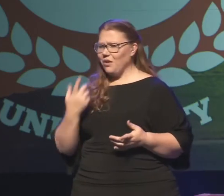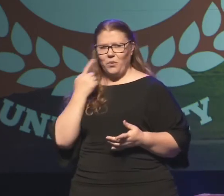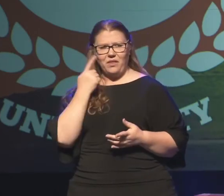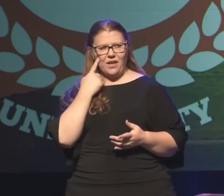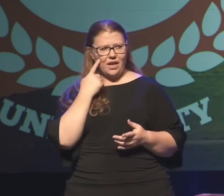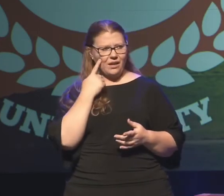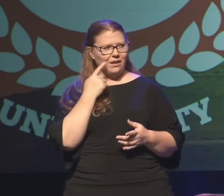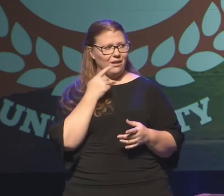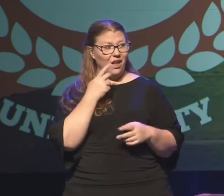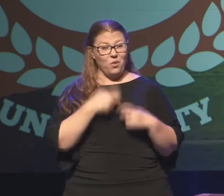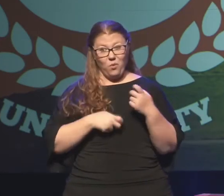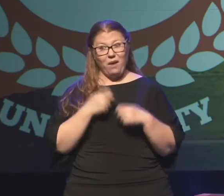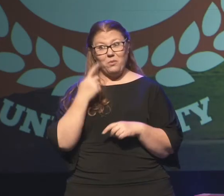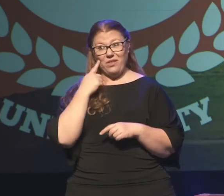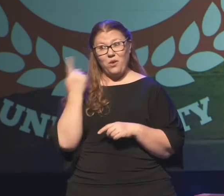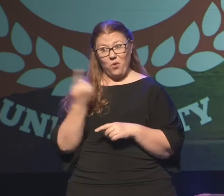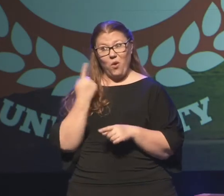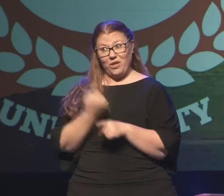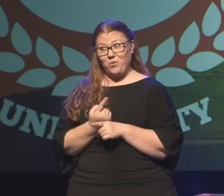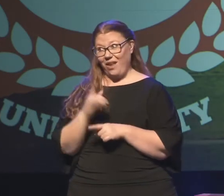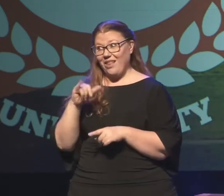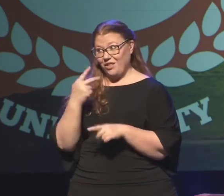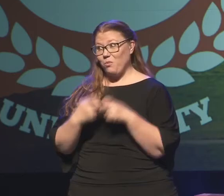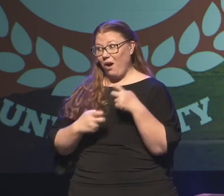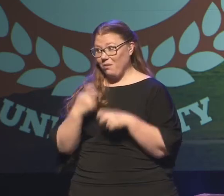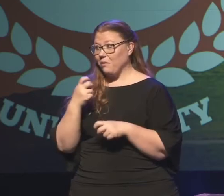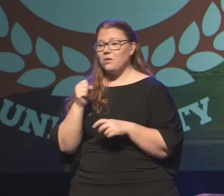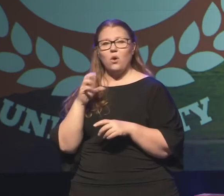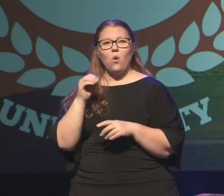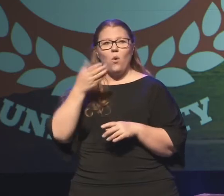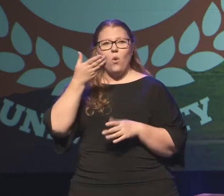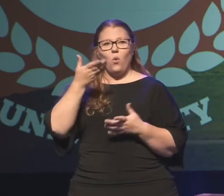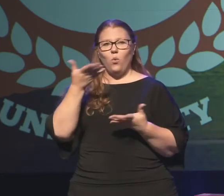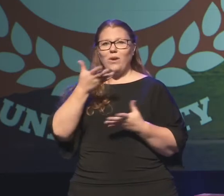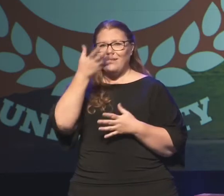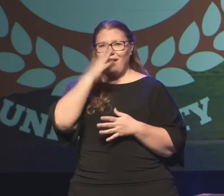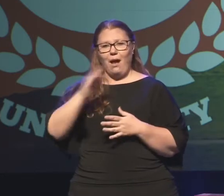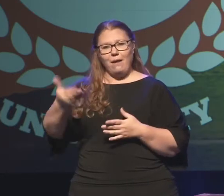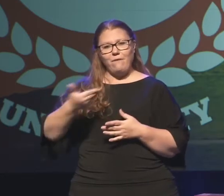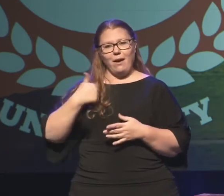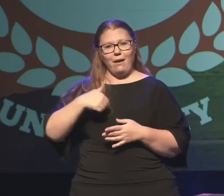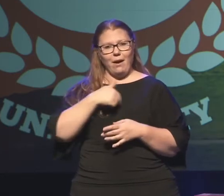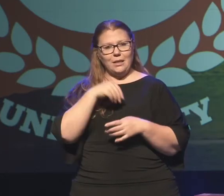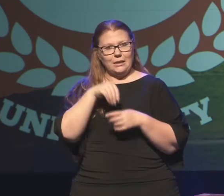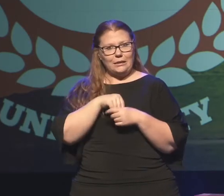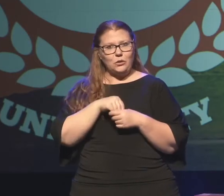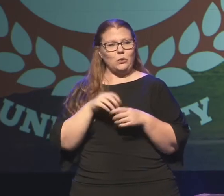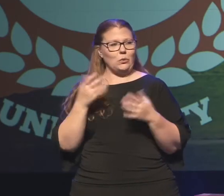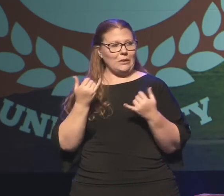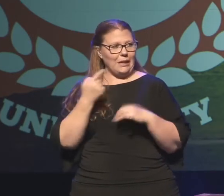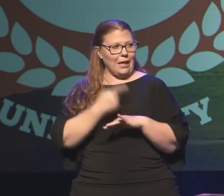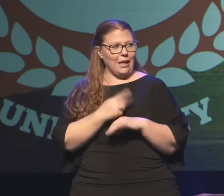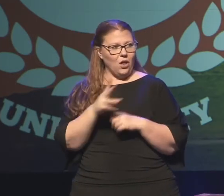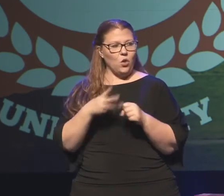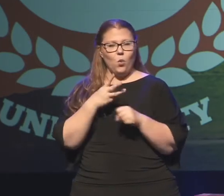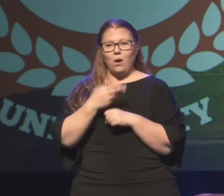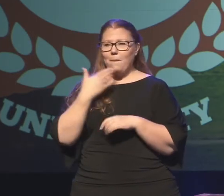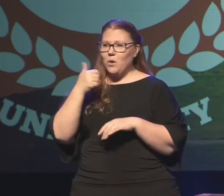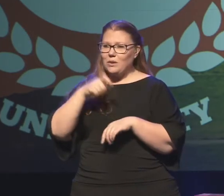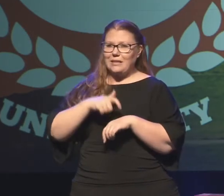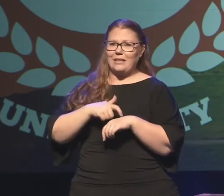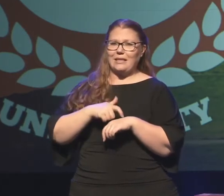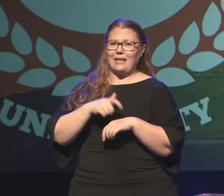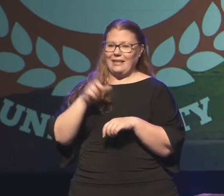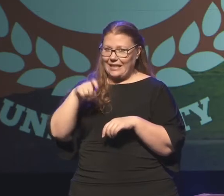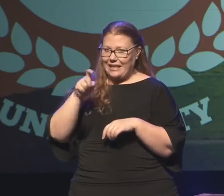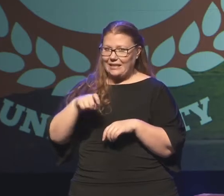The problem is we think we're always right. That's the problem. So what's God inviting us into today? Well, the world most needs is us to become,